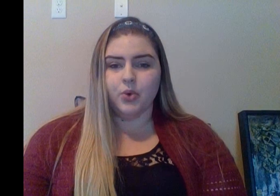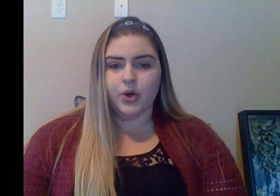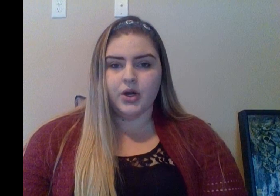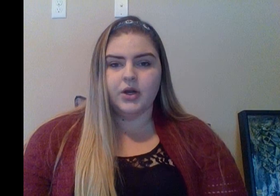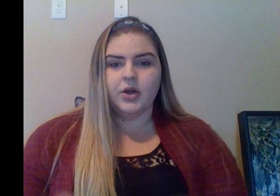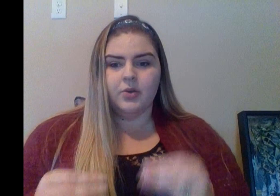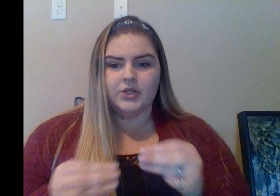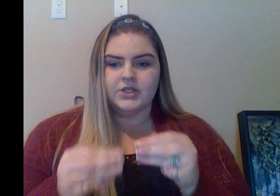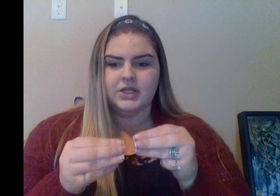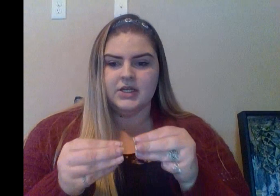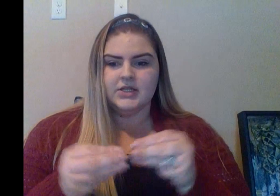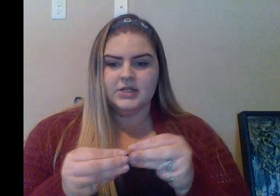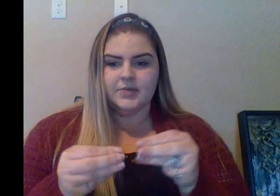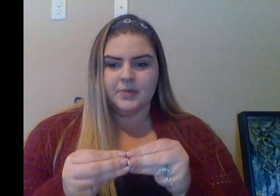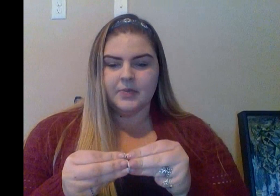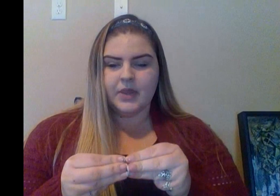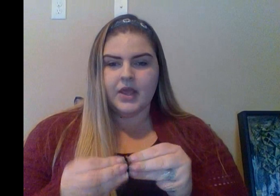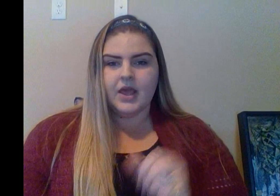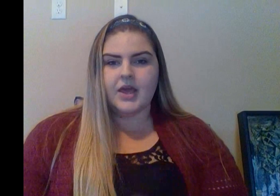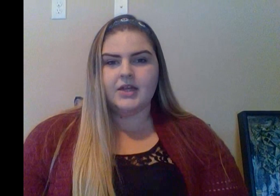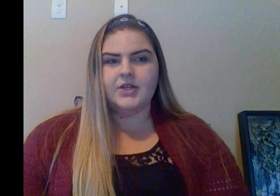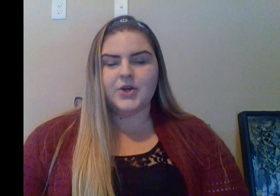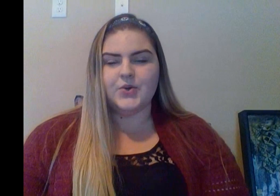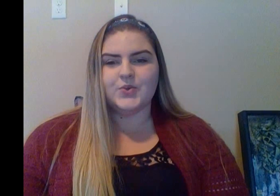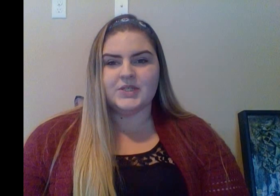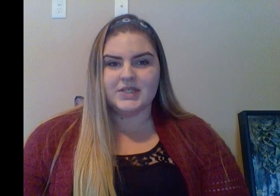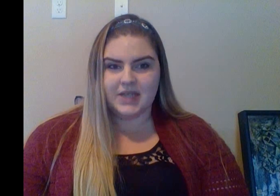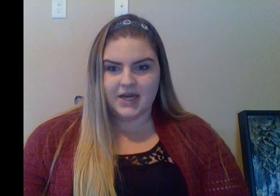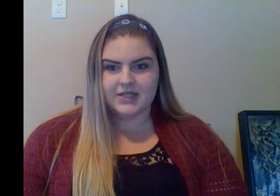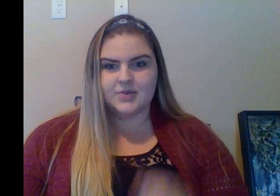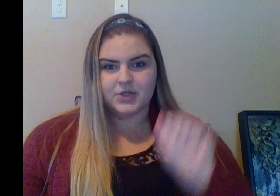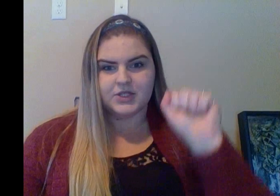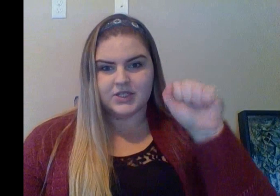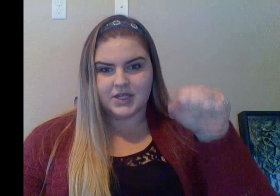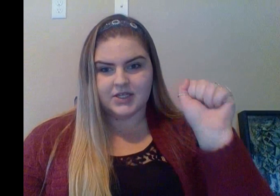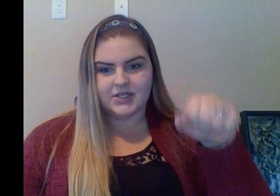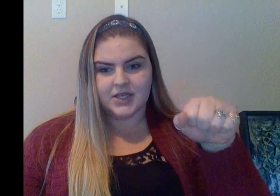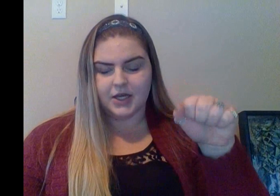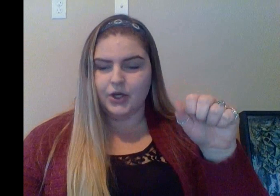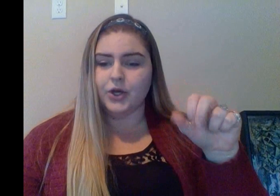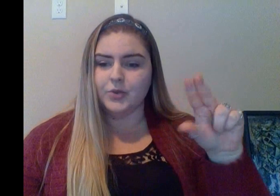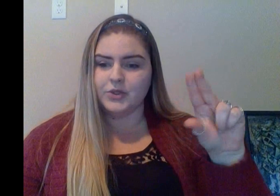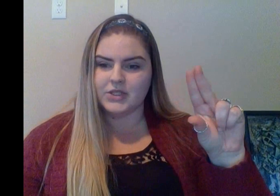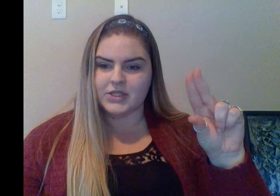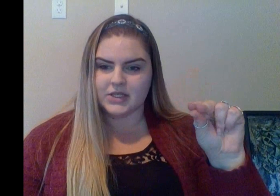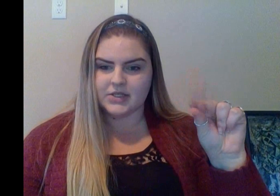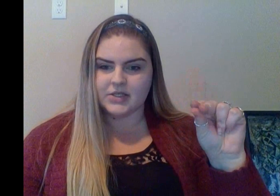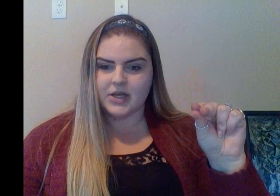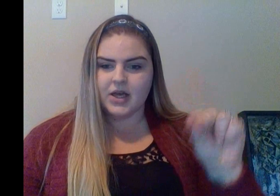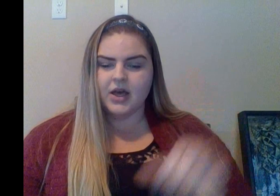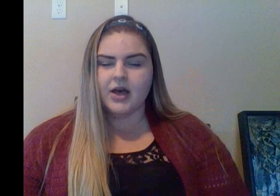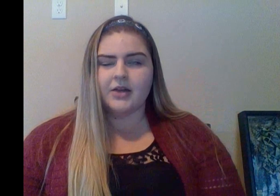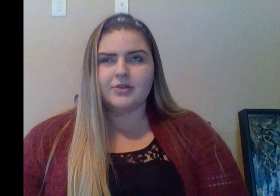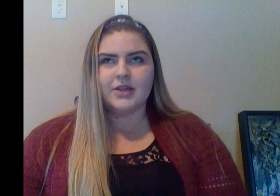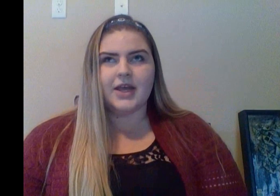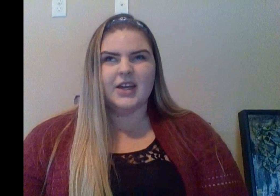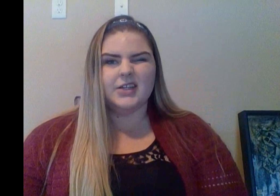more, which is this, and he knows yes, which is this, and no, which is this. Other than that, he doesn't